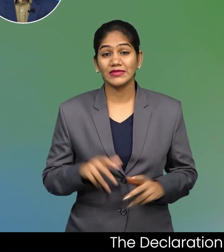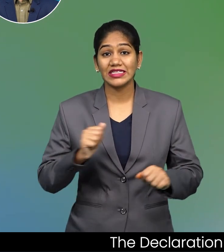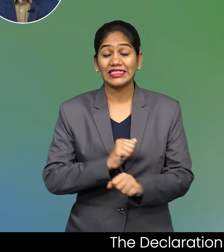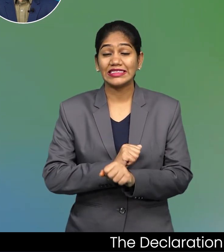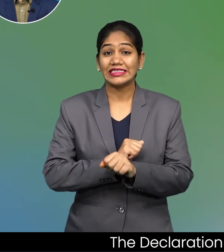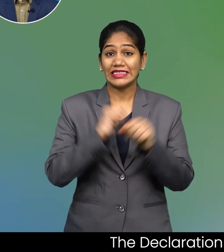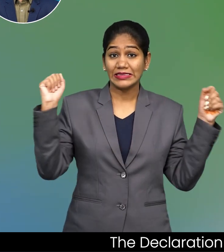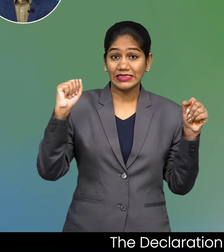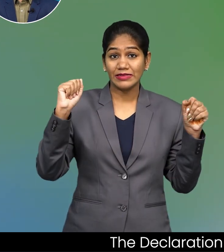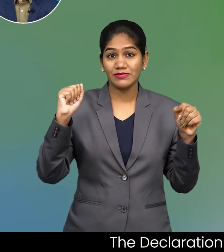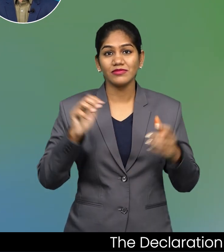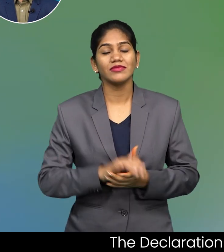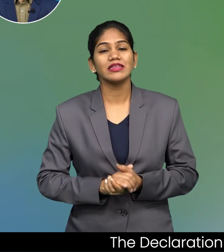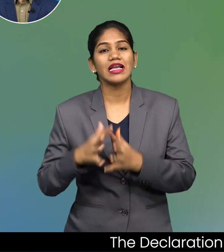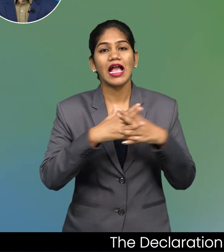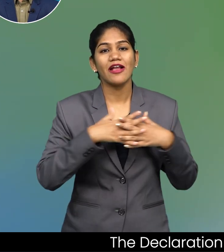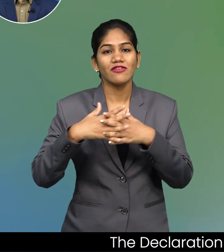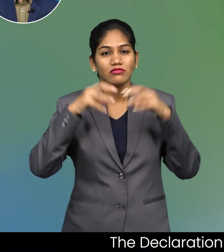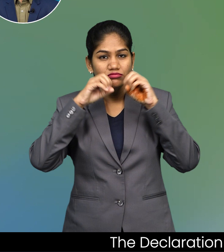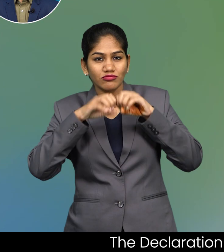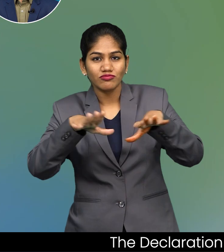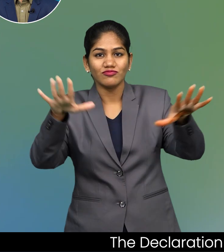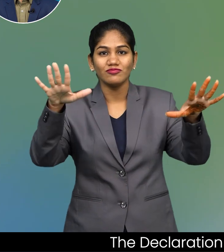The Declaration of American Independence.